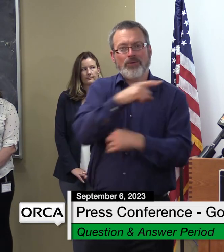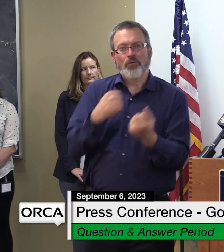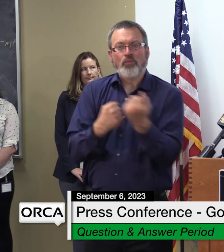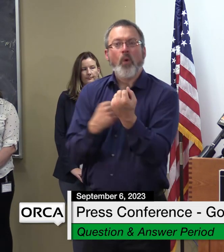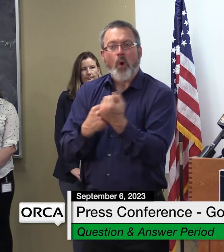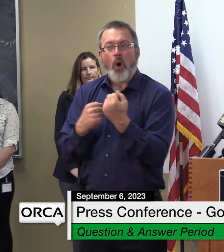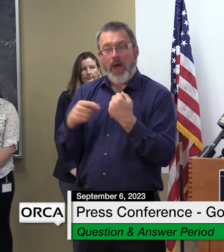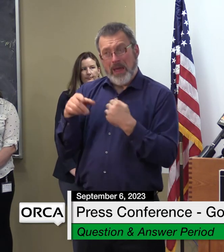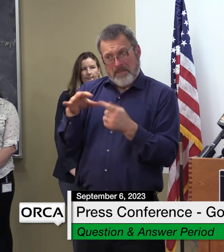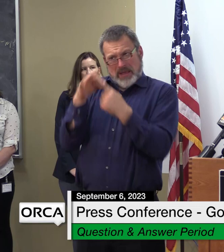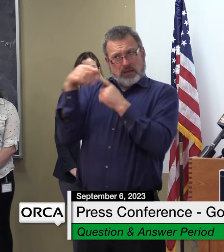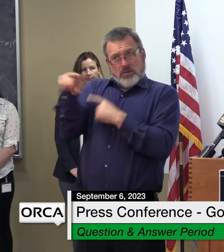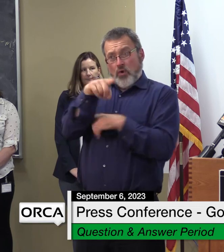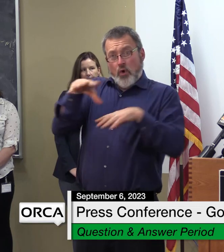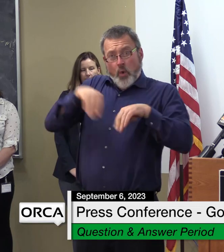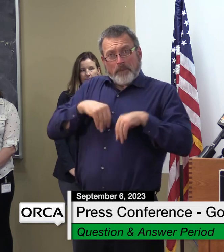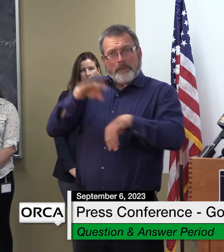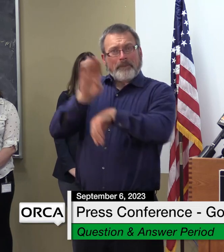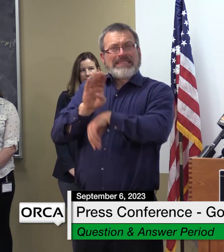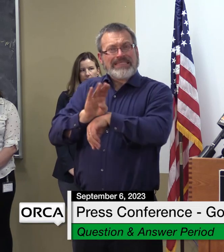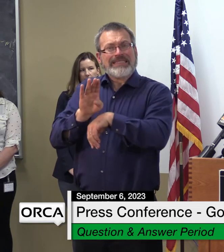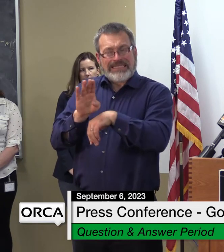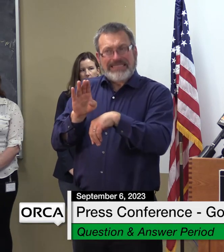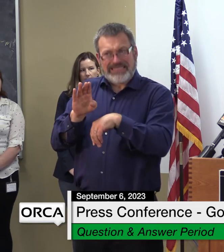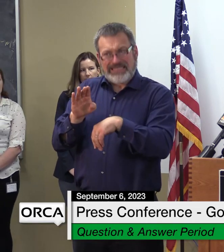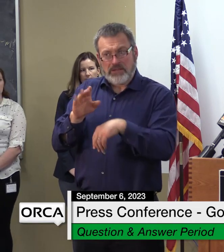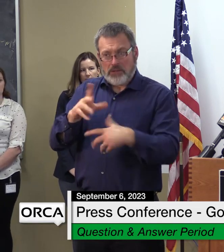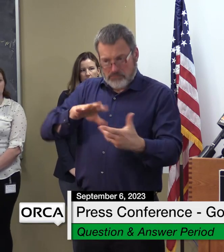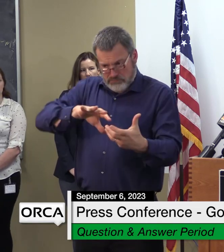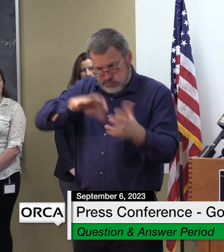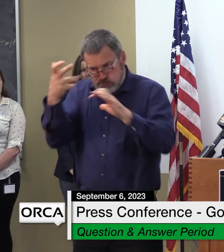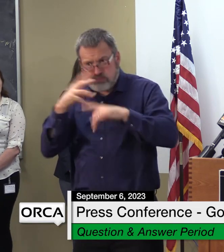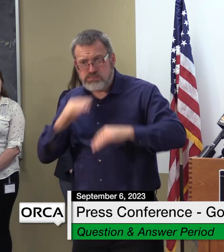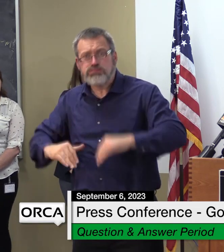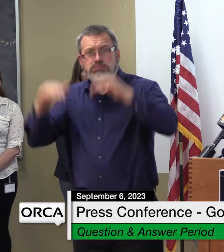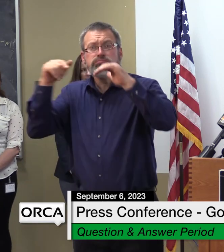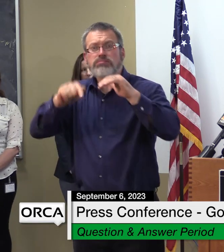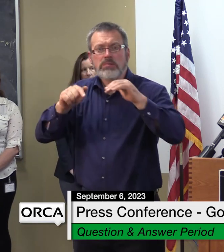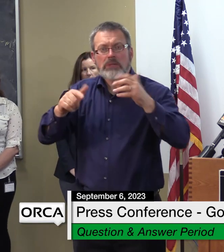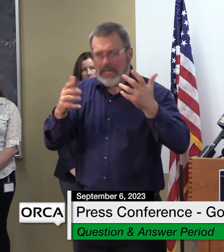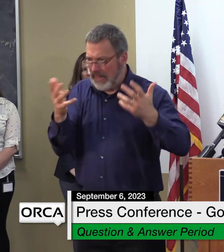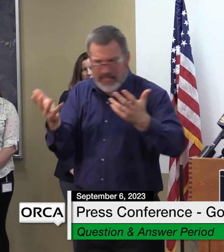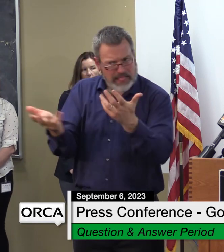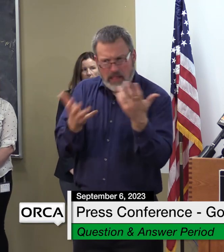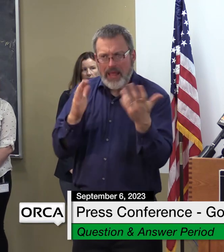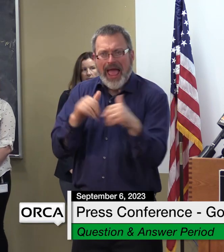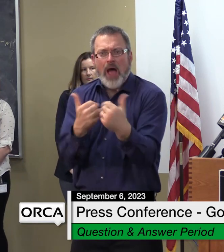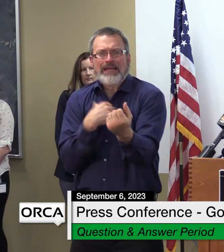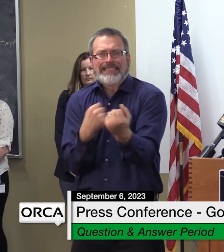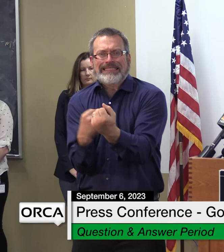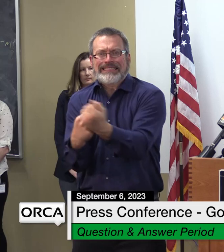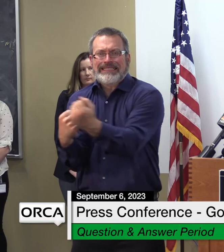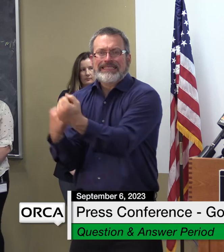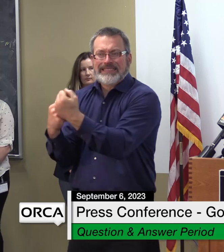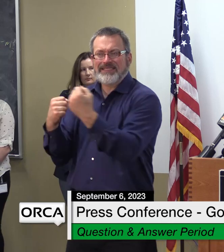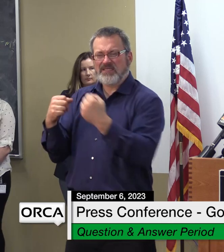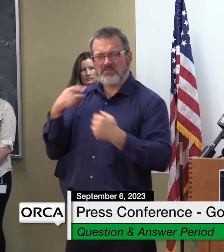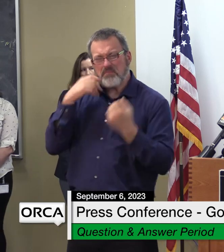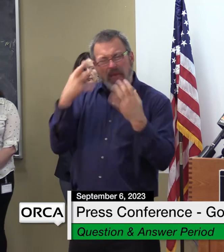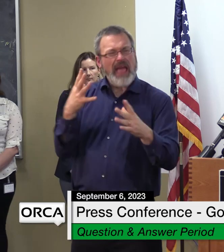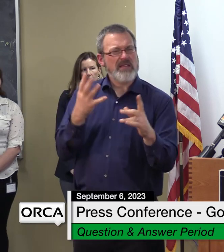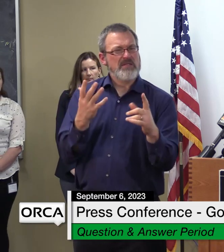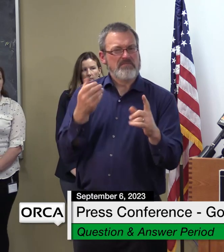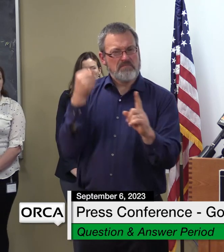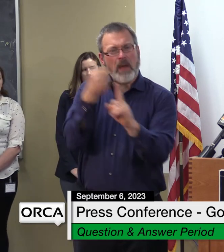by the flood, in any way we can, whether they're in mobile homes or in businesses. So. We're